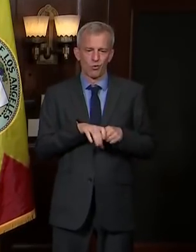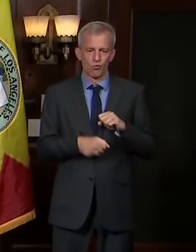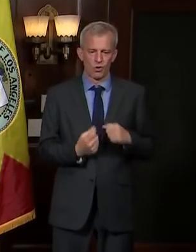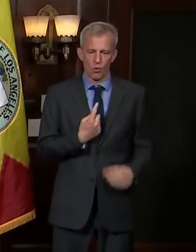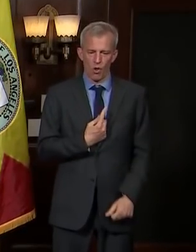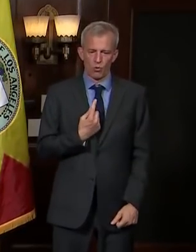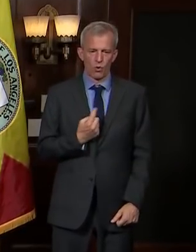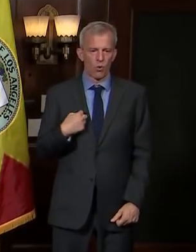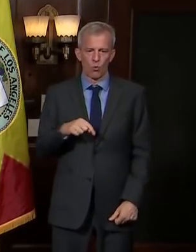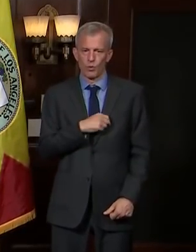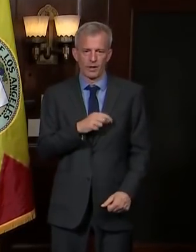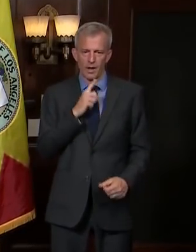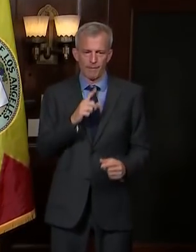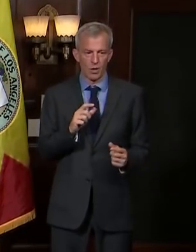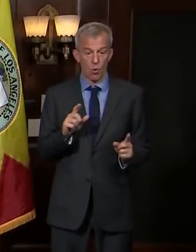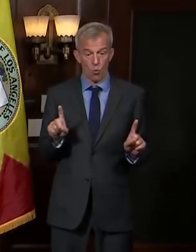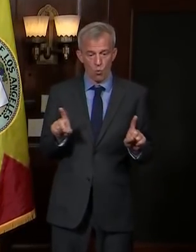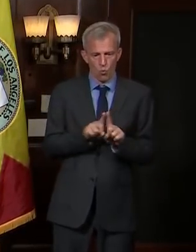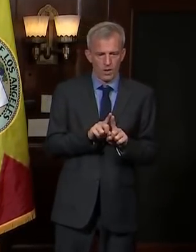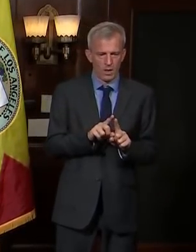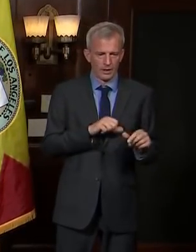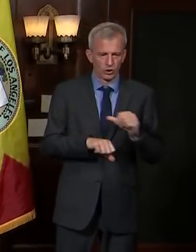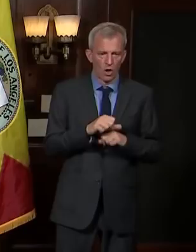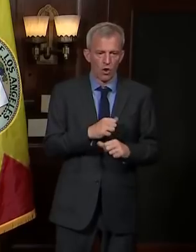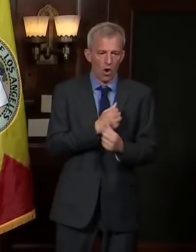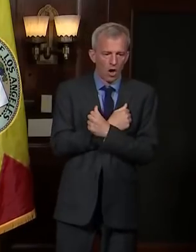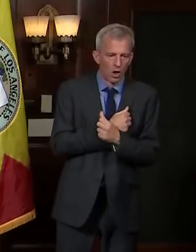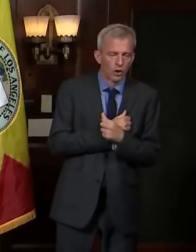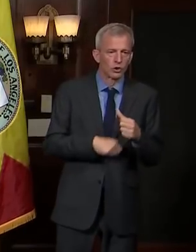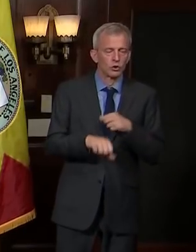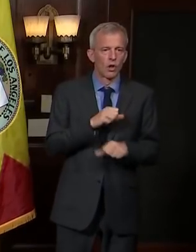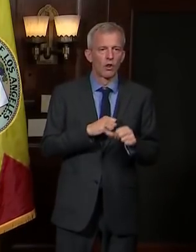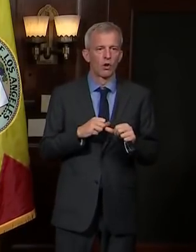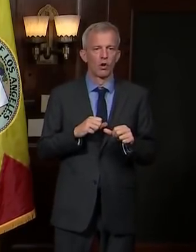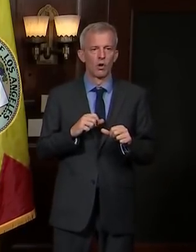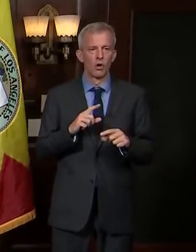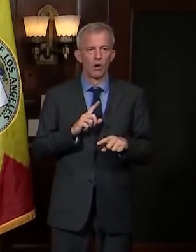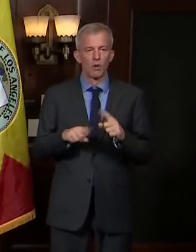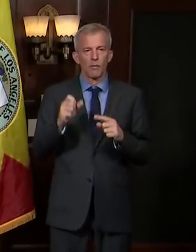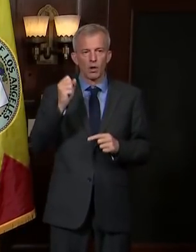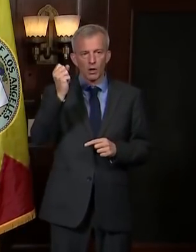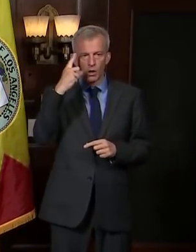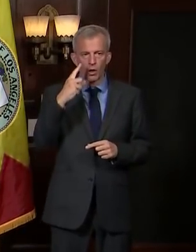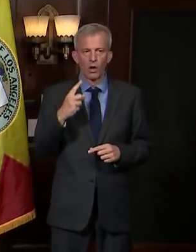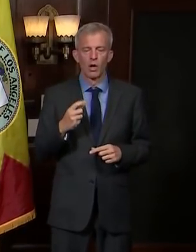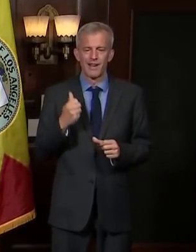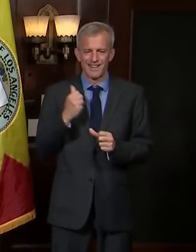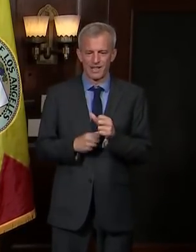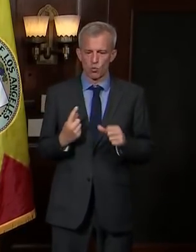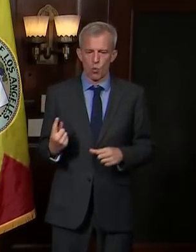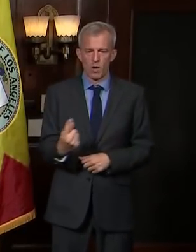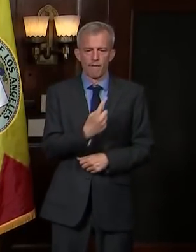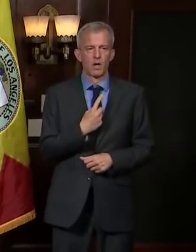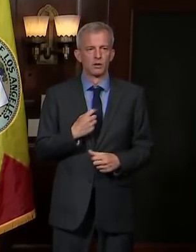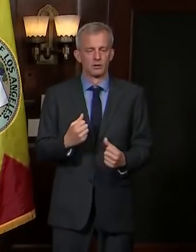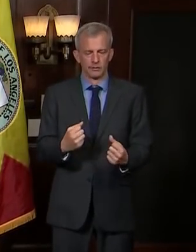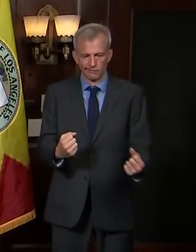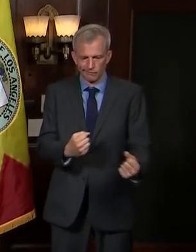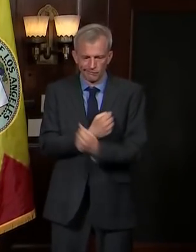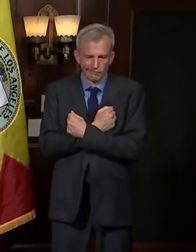We can't hold and hug one another. But know that each one of us wrap our arms of love around you